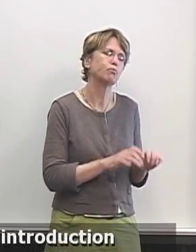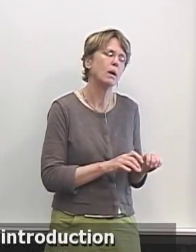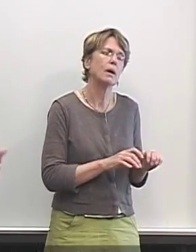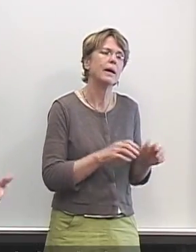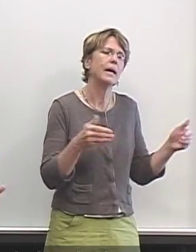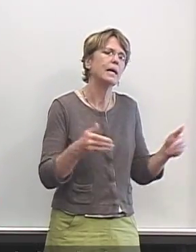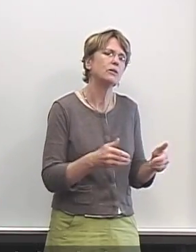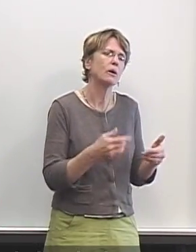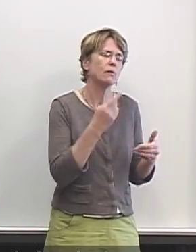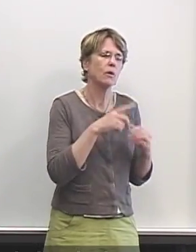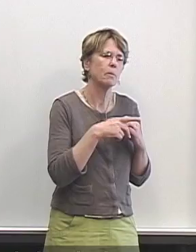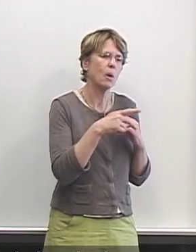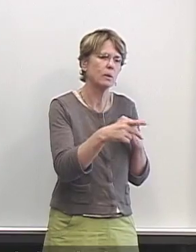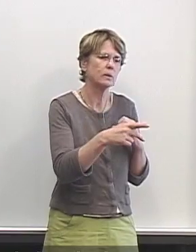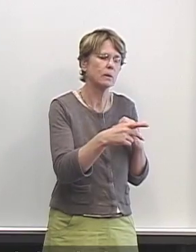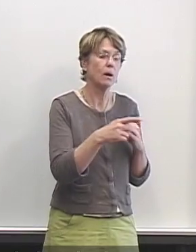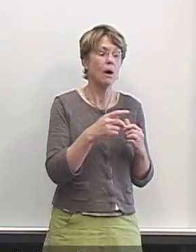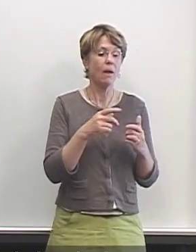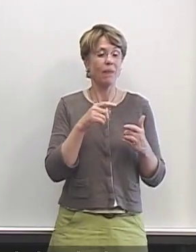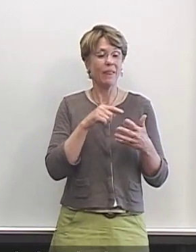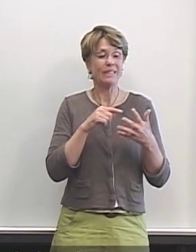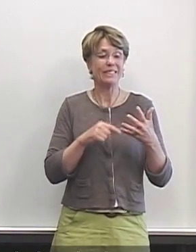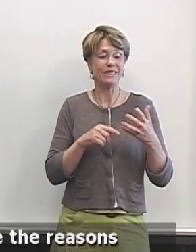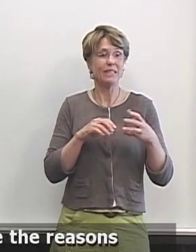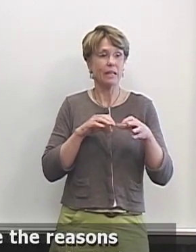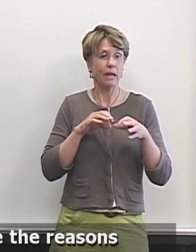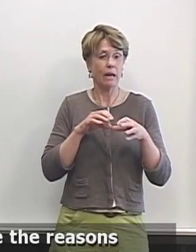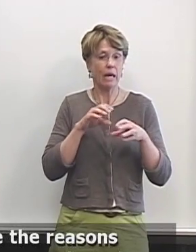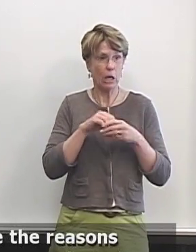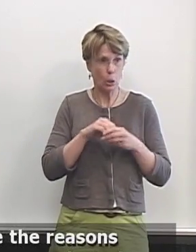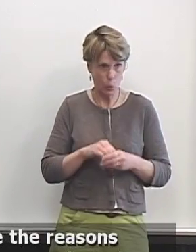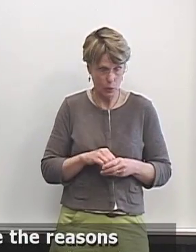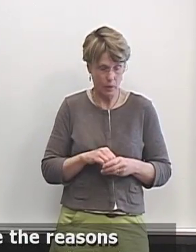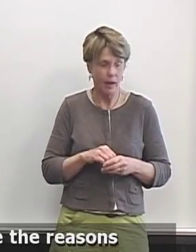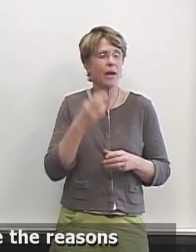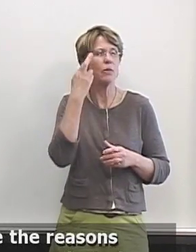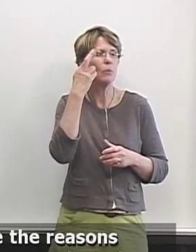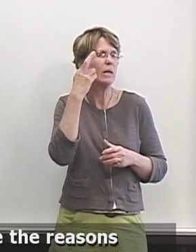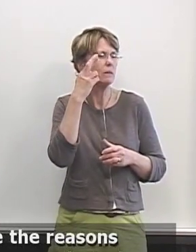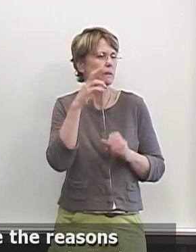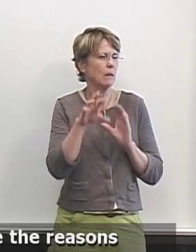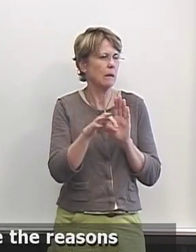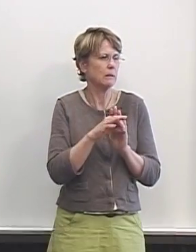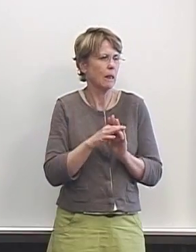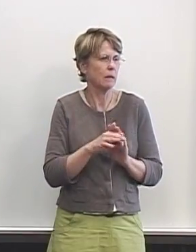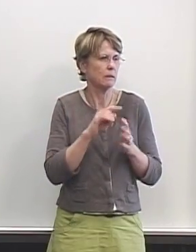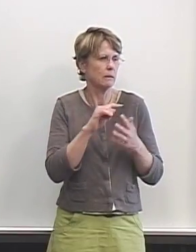portfolio. What is included and why? What were the reasons the pieces were selected?